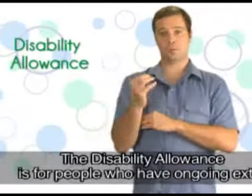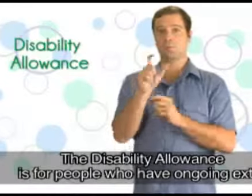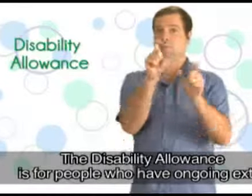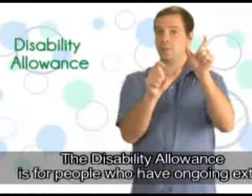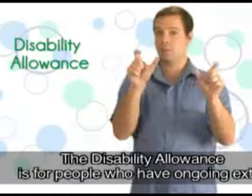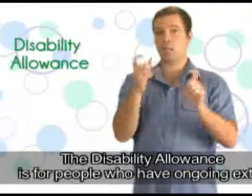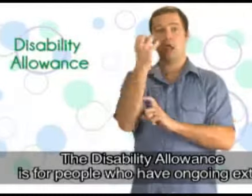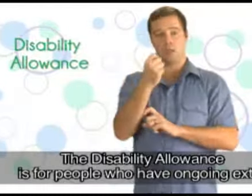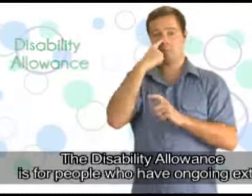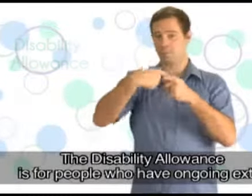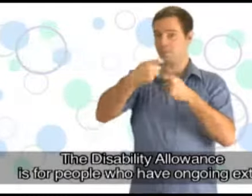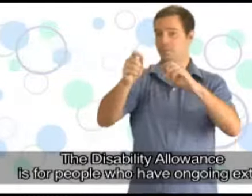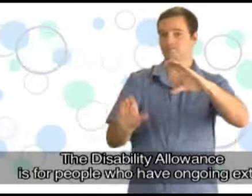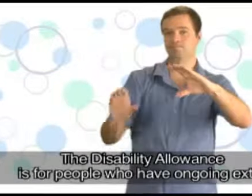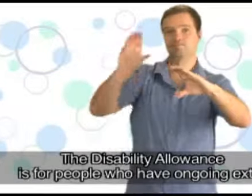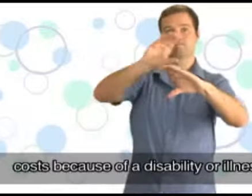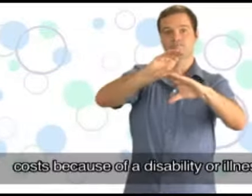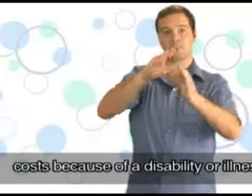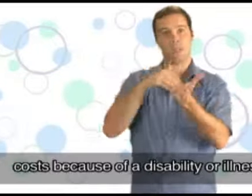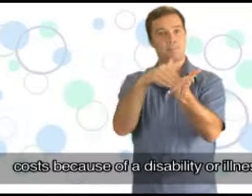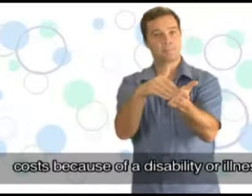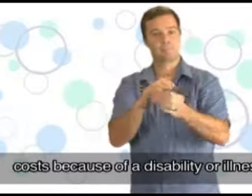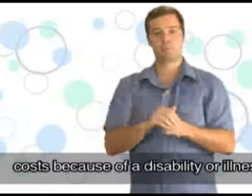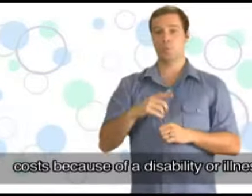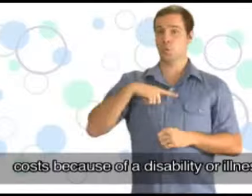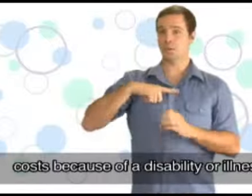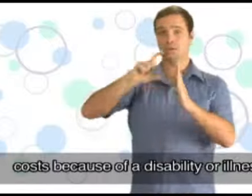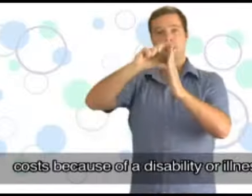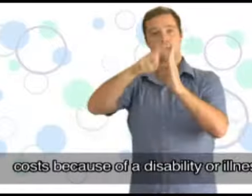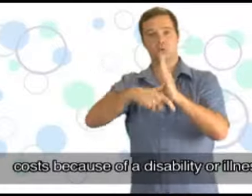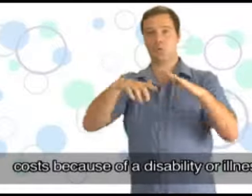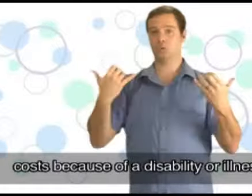the disability allowance is for people who have ongoing extra costs because of a disability or illness.